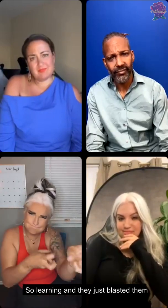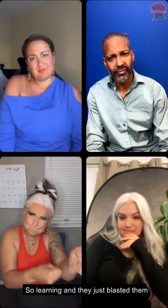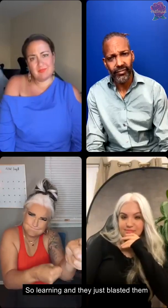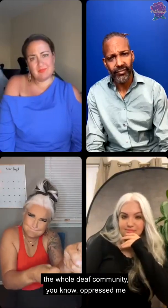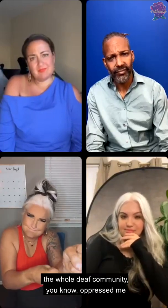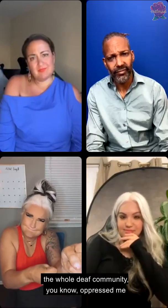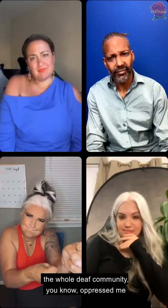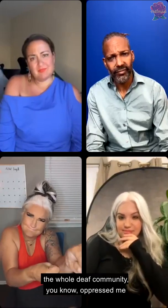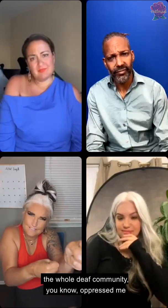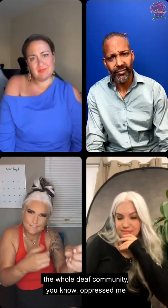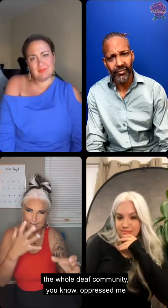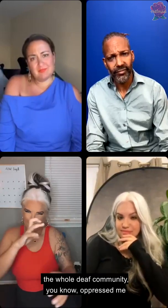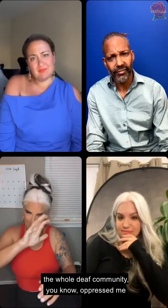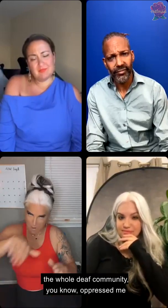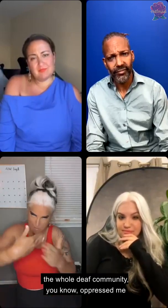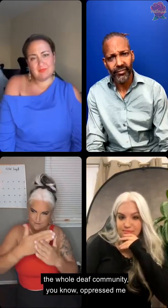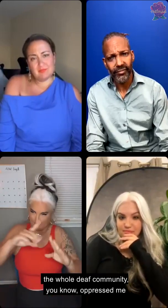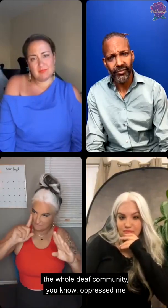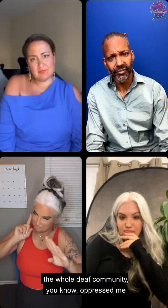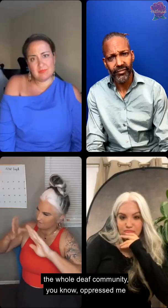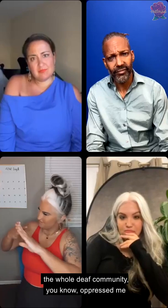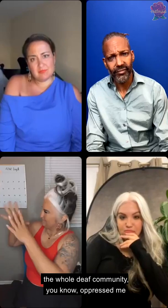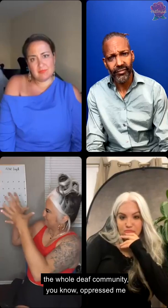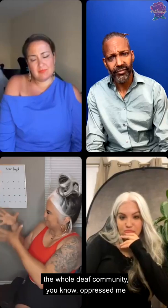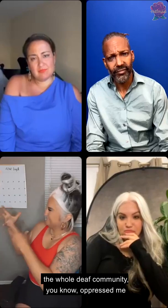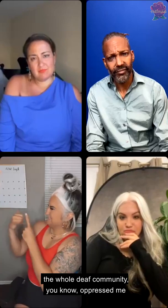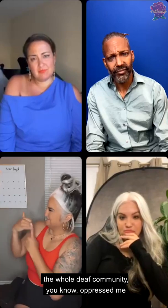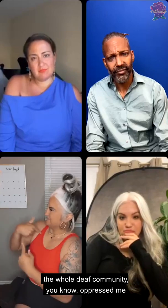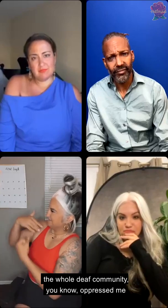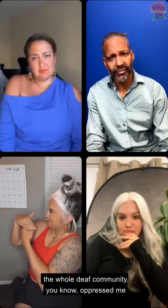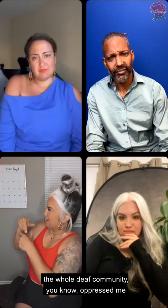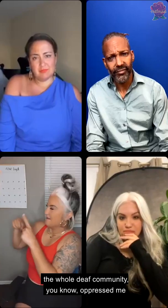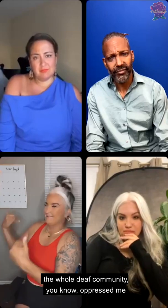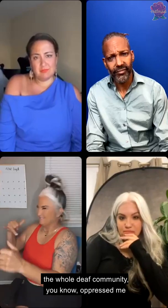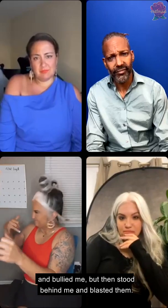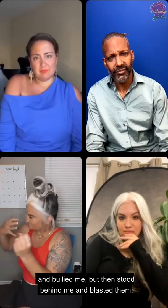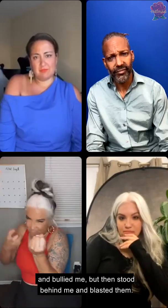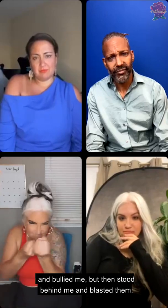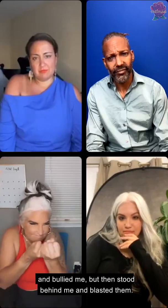just blasted them. The whole deaf community,